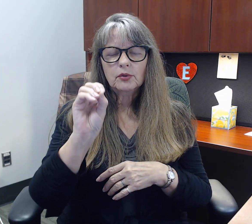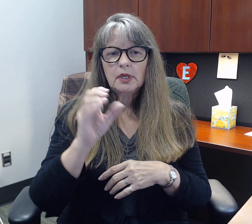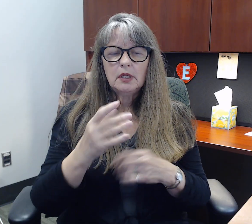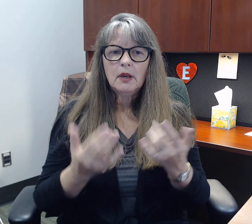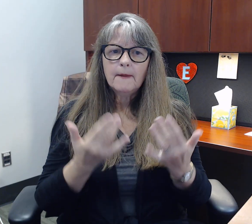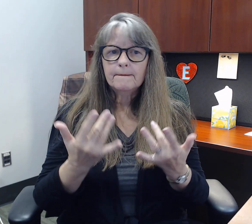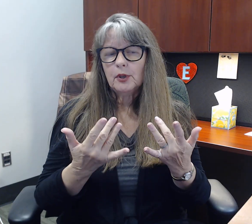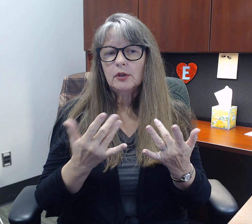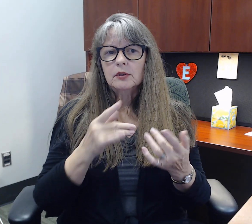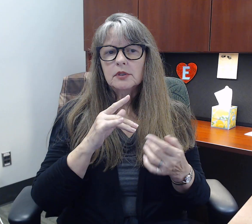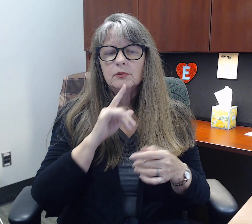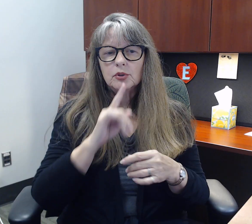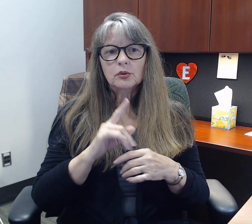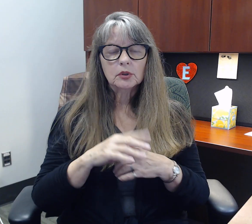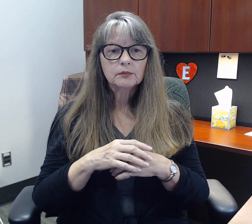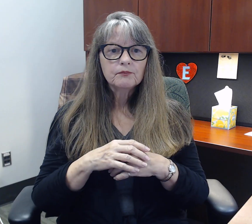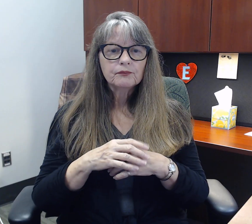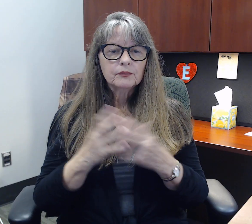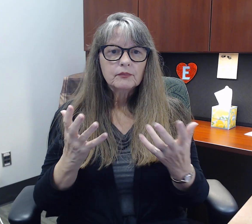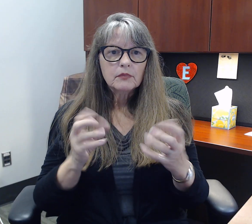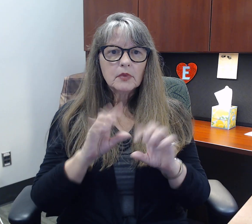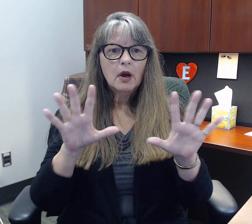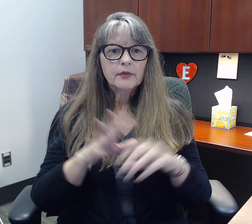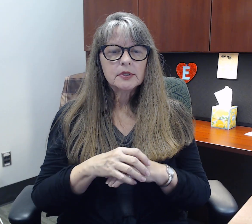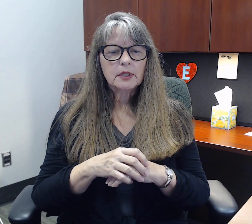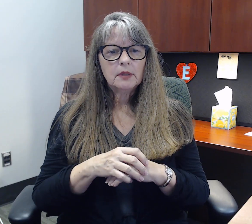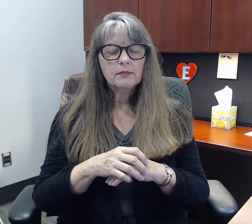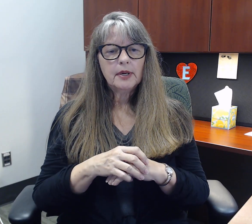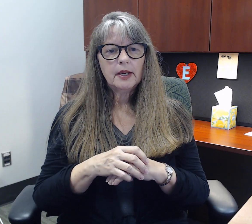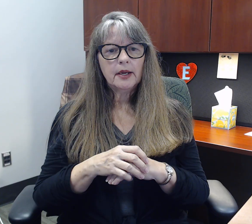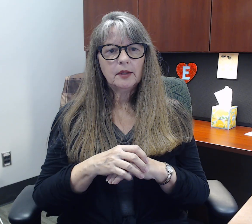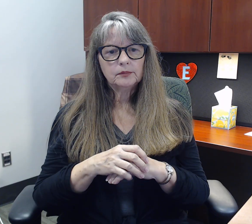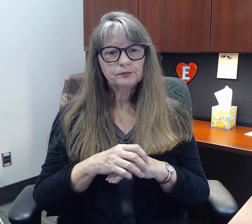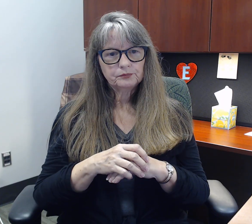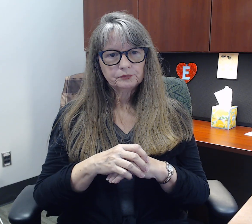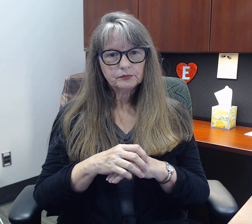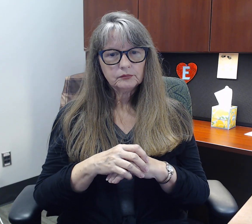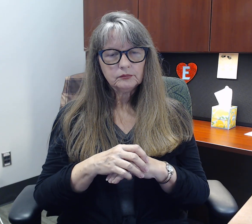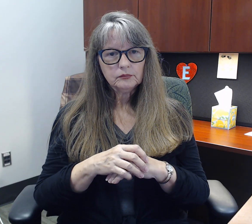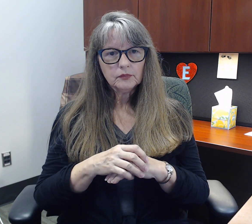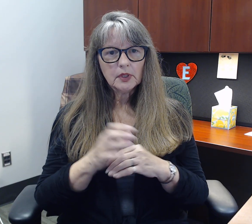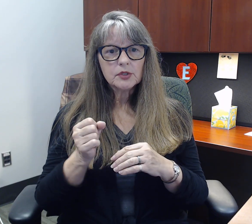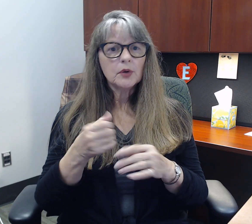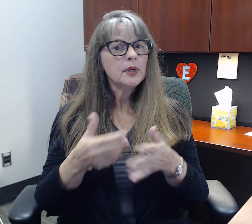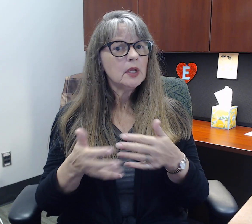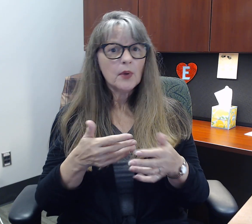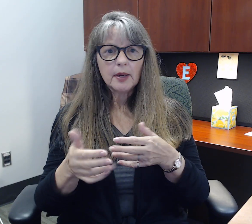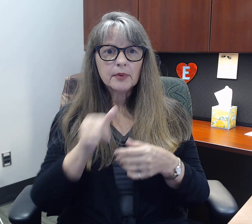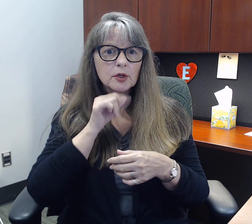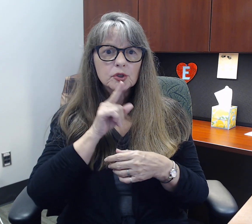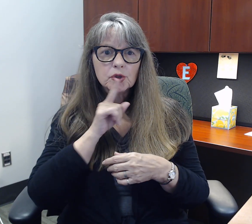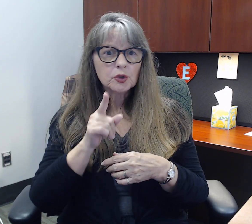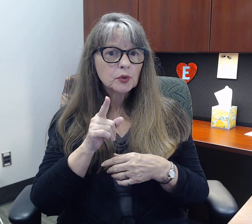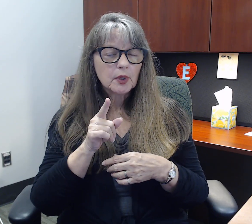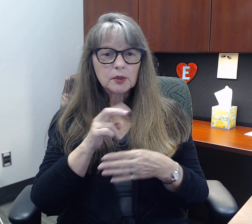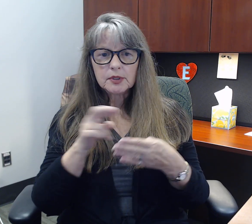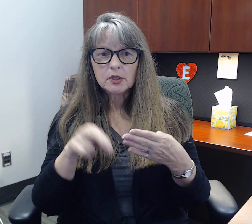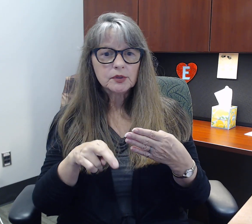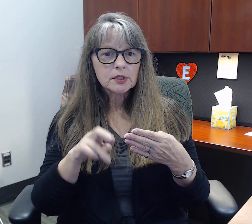degree burns, I'm sure, obviously. But So anyway, I'm not sure what the result is on